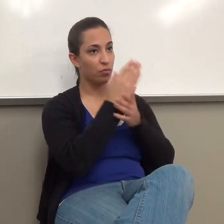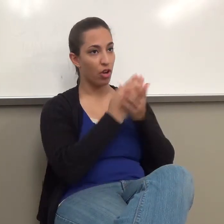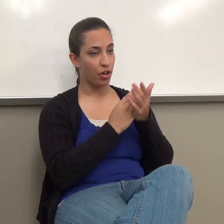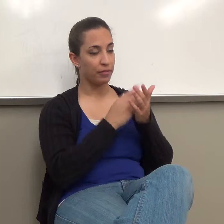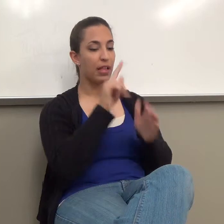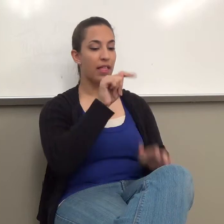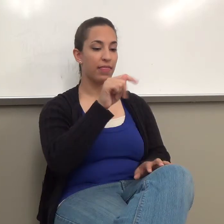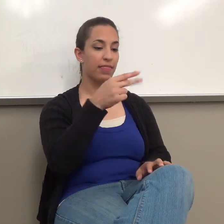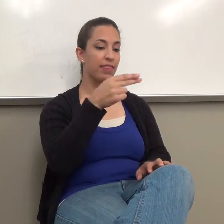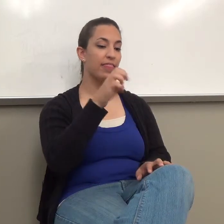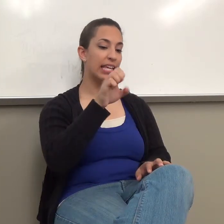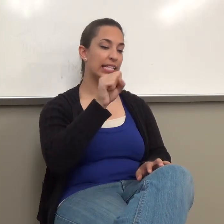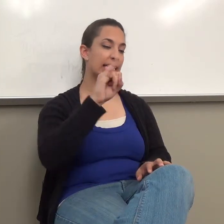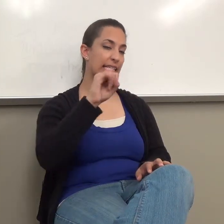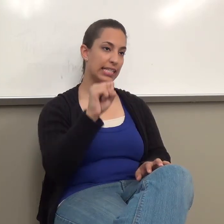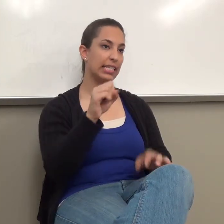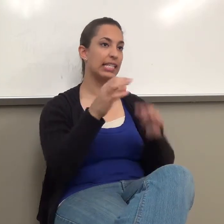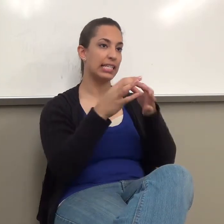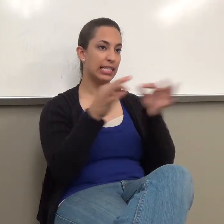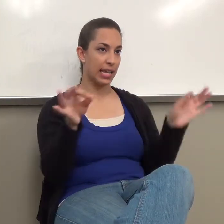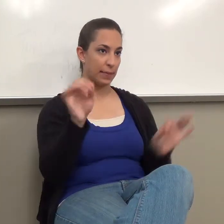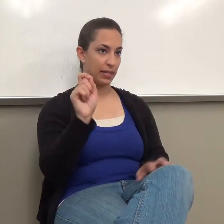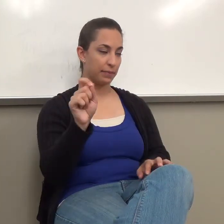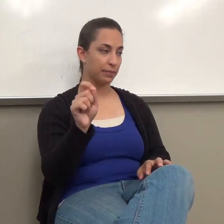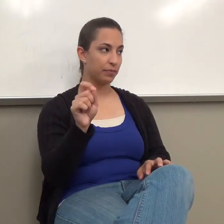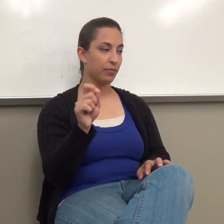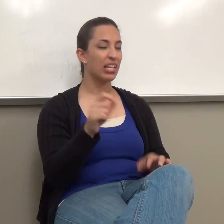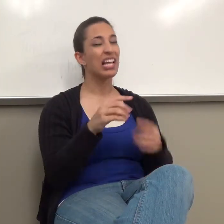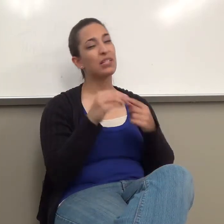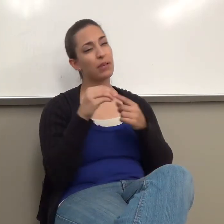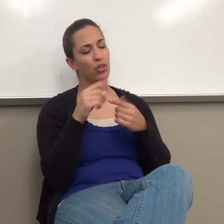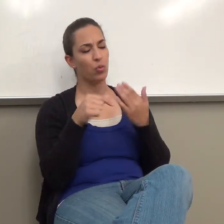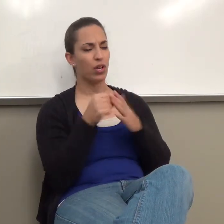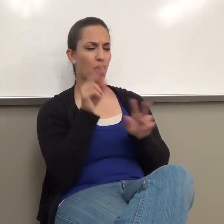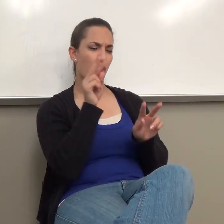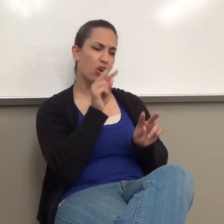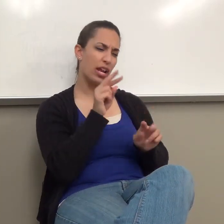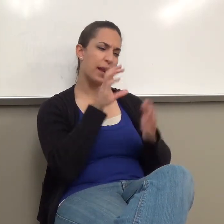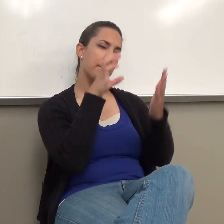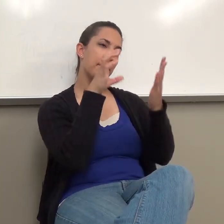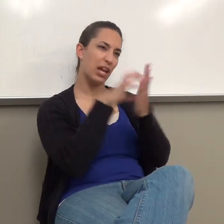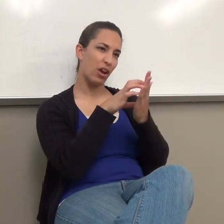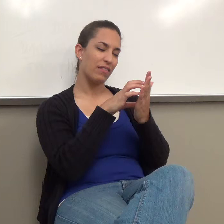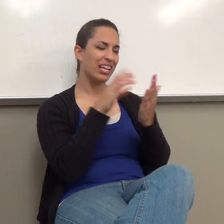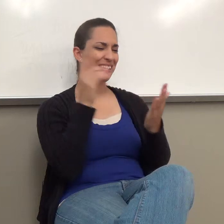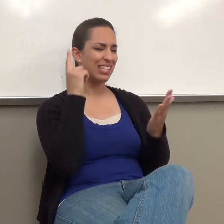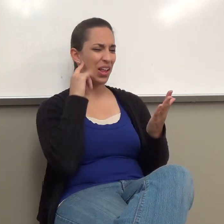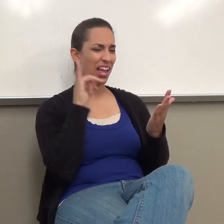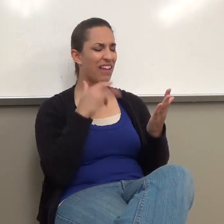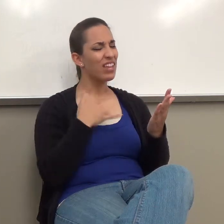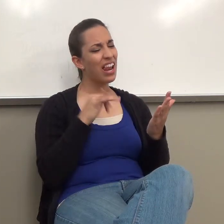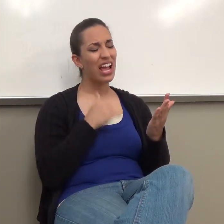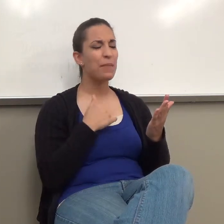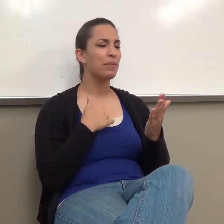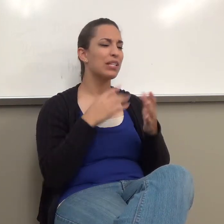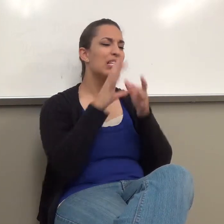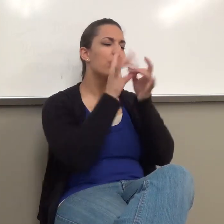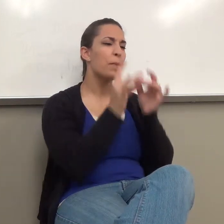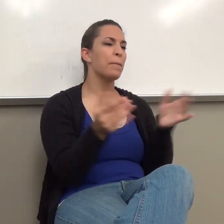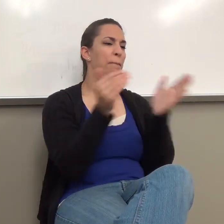Okay, now especially when you're looking at it in a paragraph, I know it sounds like, I feel like I'm repeating myself, because I'm